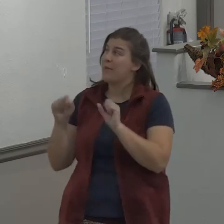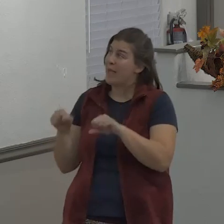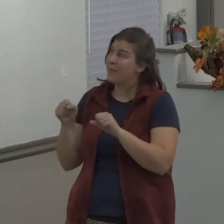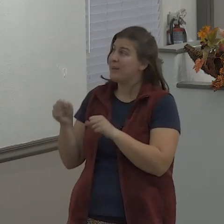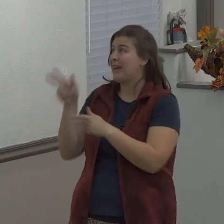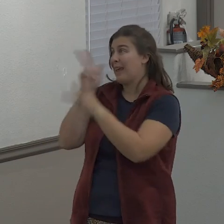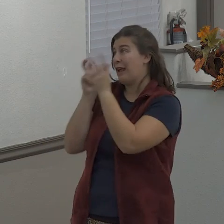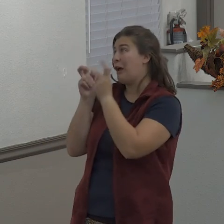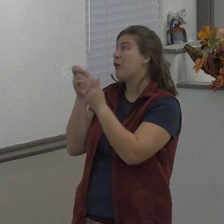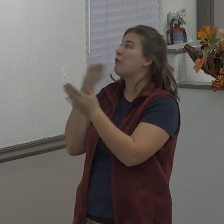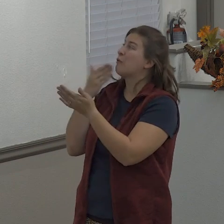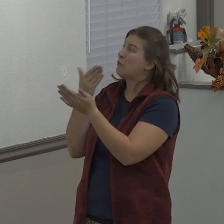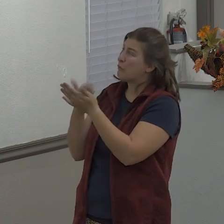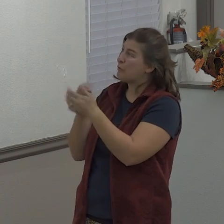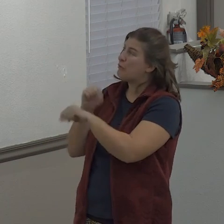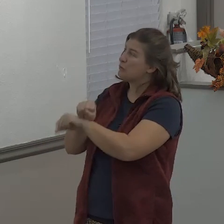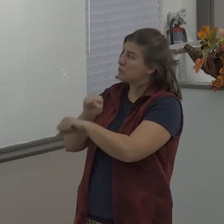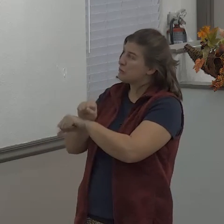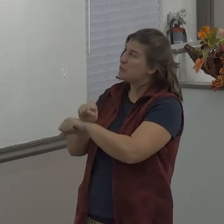Well, you do if you're